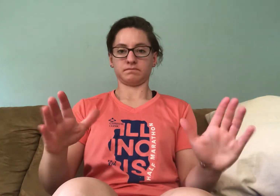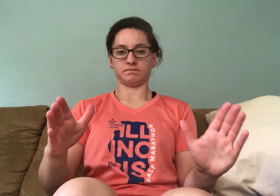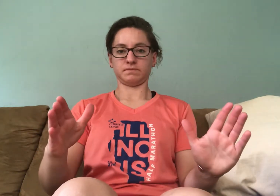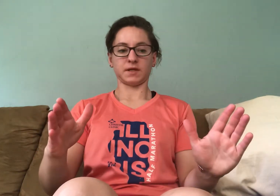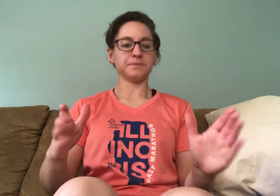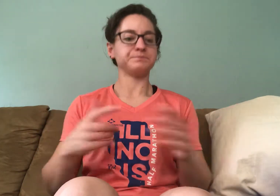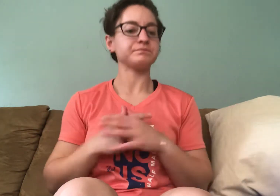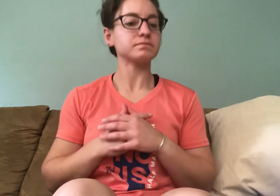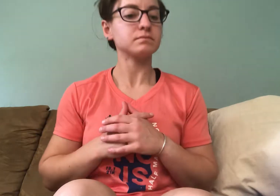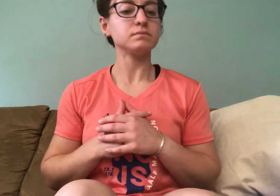Okay.